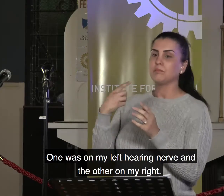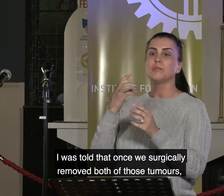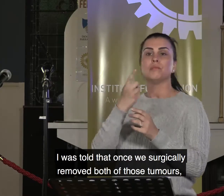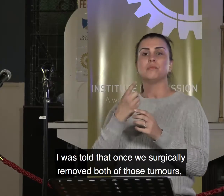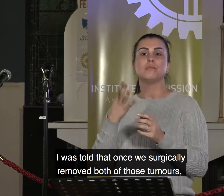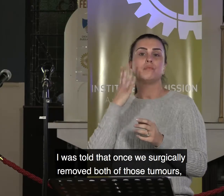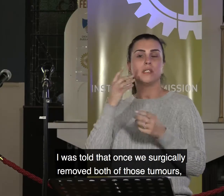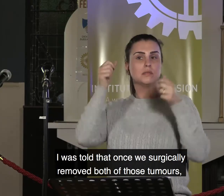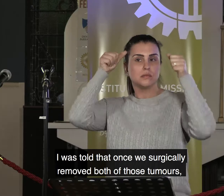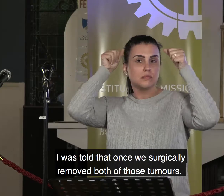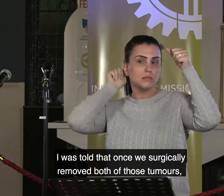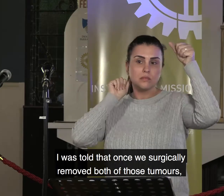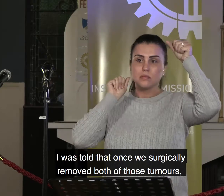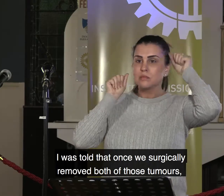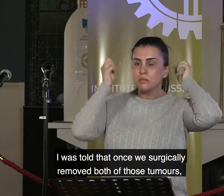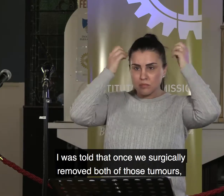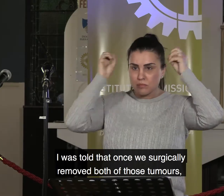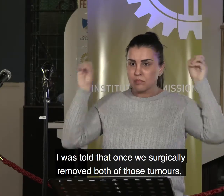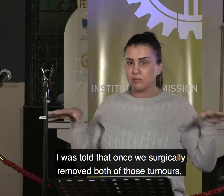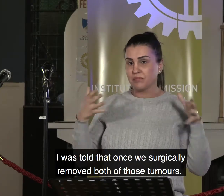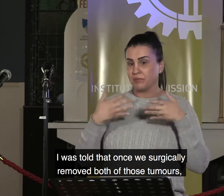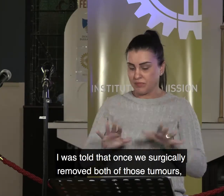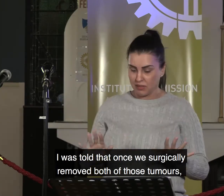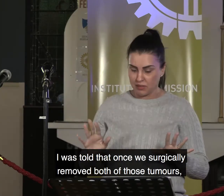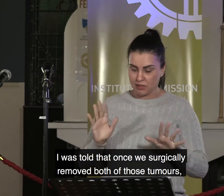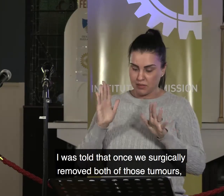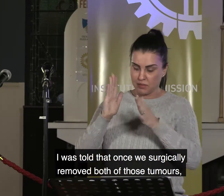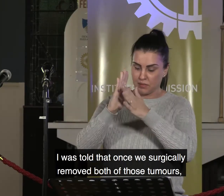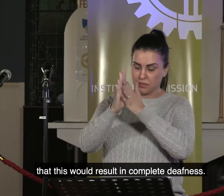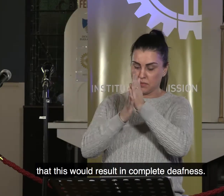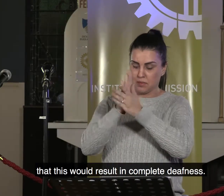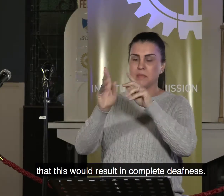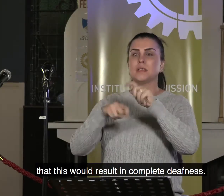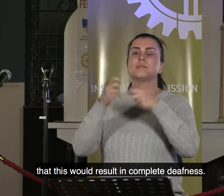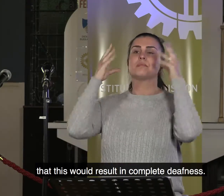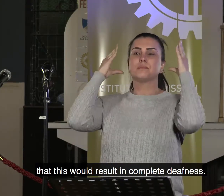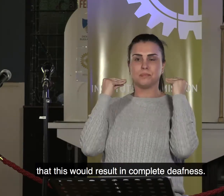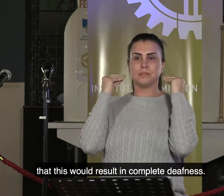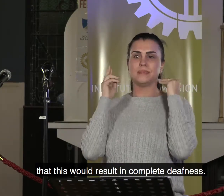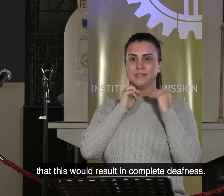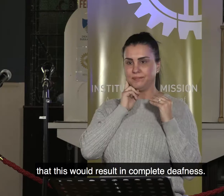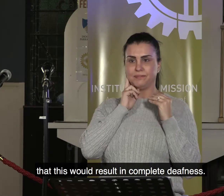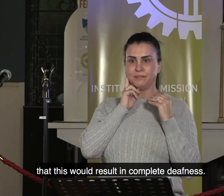I was told that once we surgically removed both of those tumours, that this would result in complete deafness.